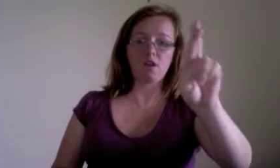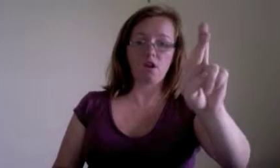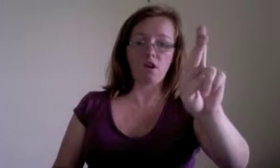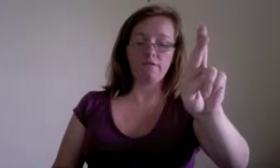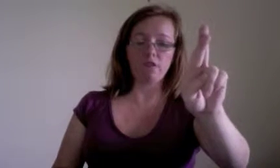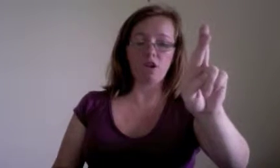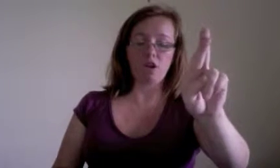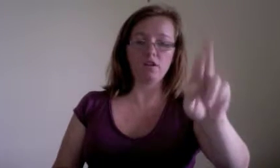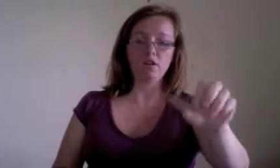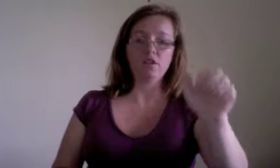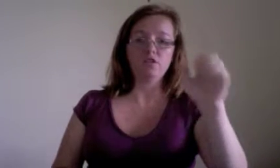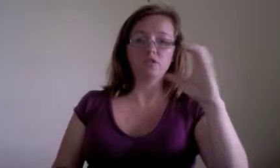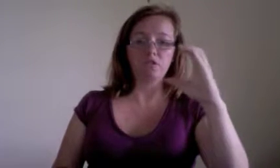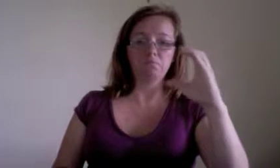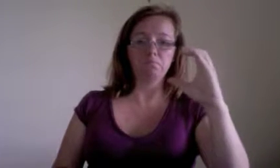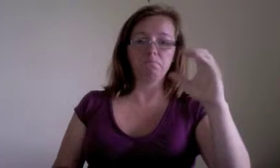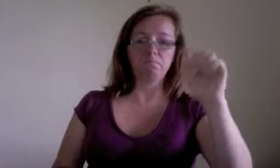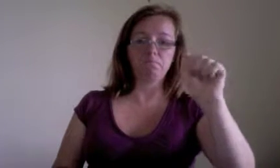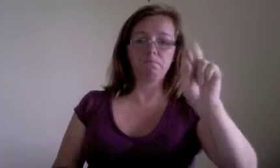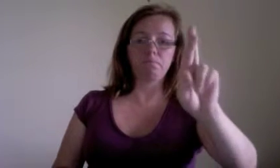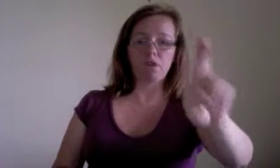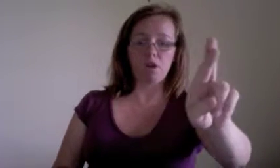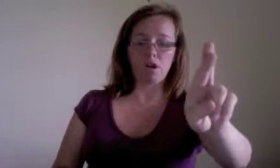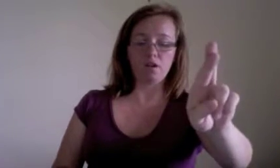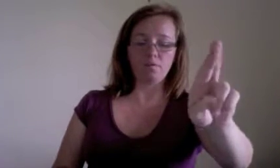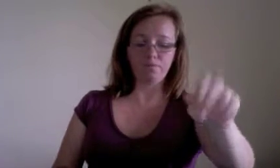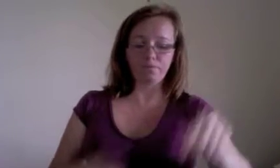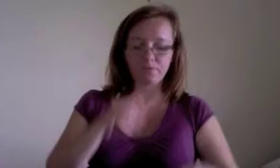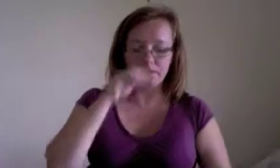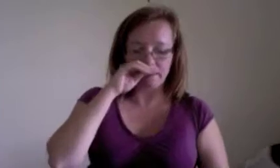C-A-R for car, so car.